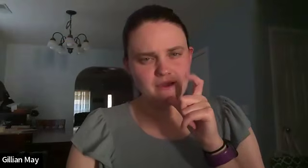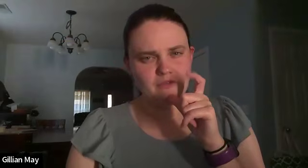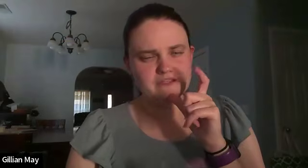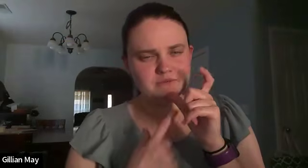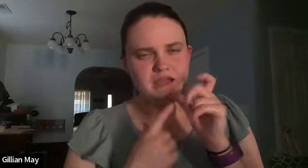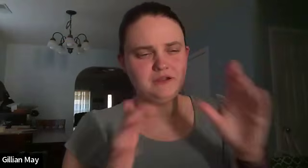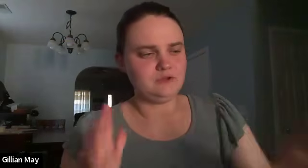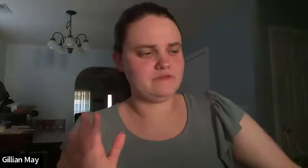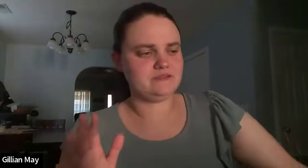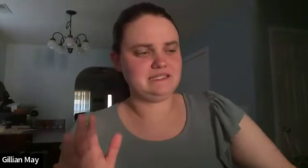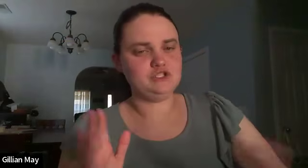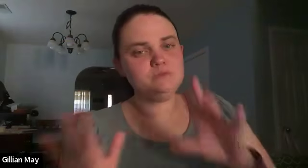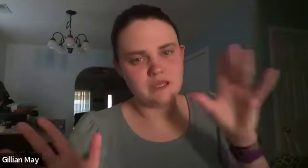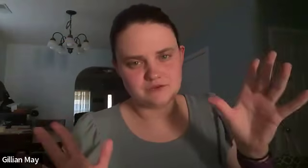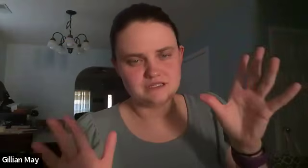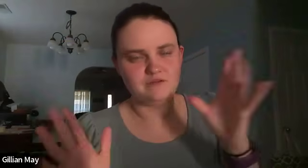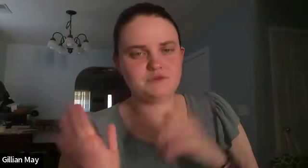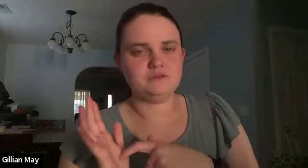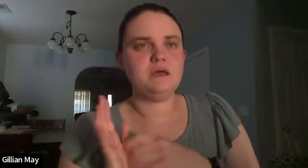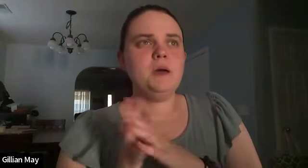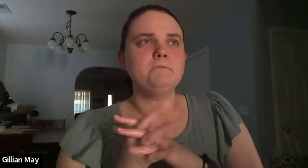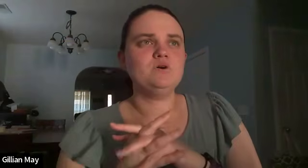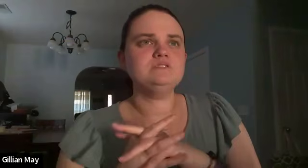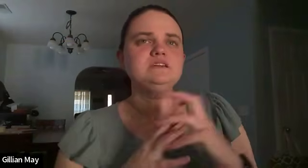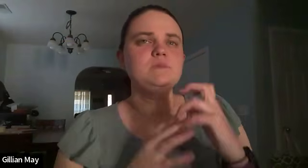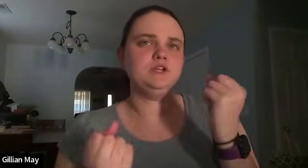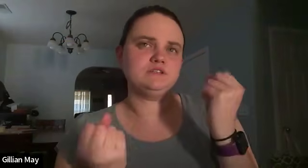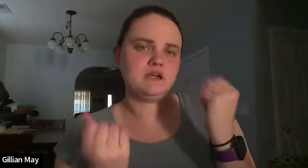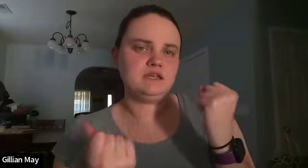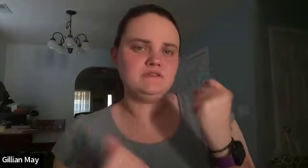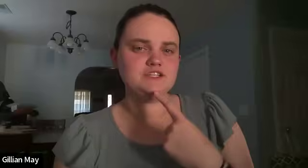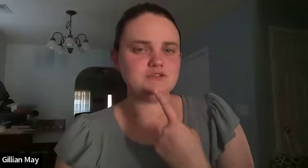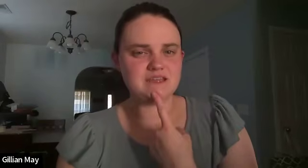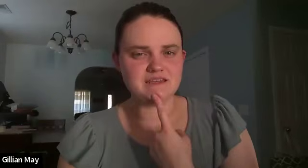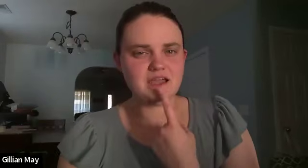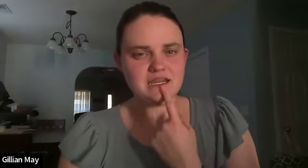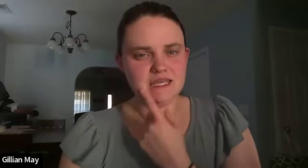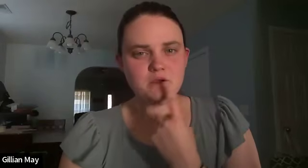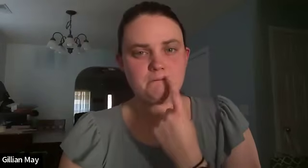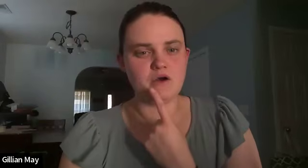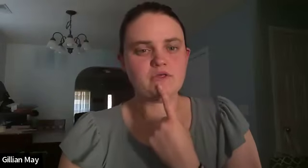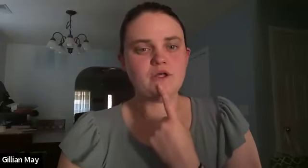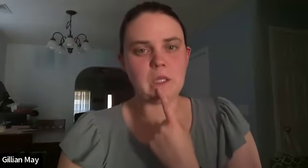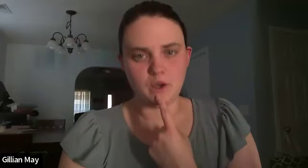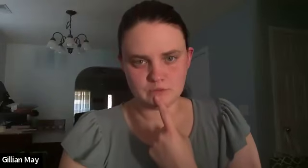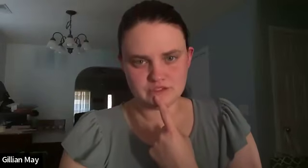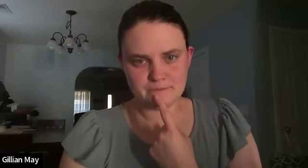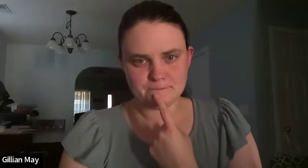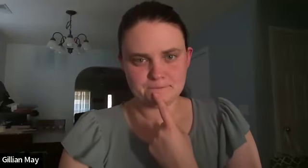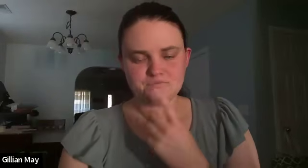Now, this one, I know you haven't seen too many other signs to have noticed. Most of the time when you're signing things, you tend to kind of keep your mouth closed. You